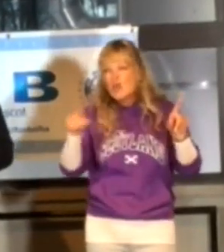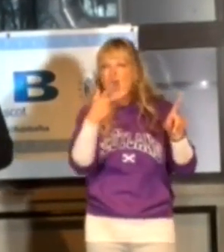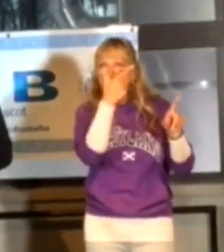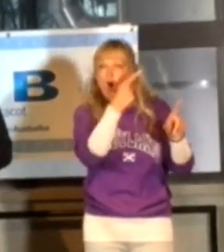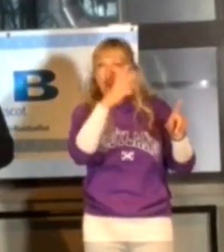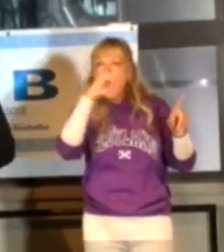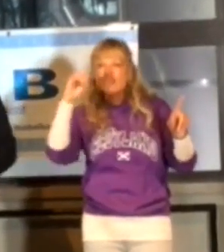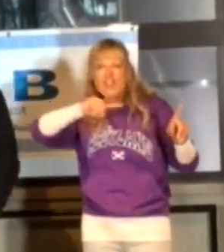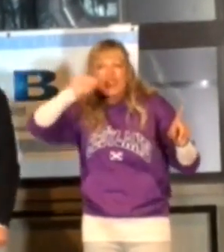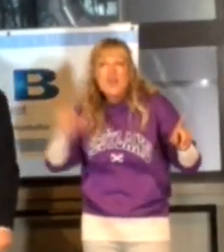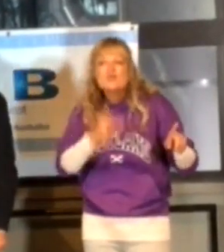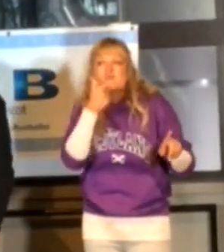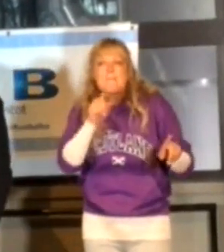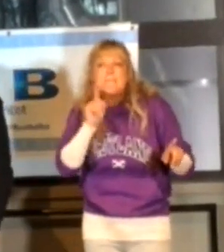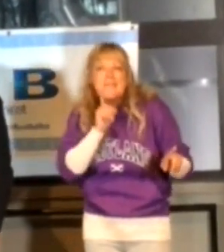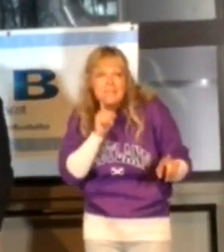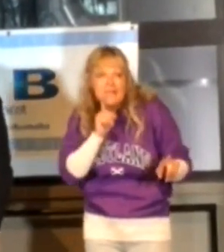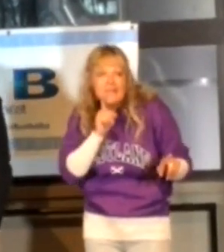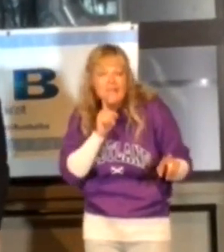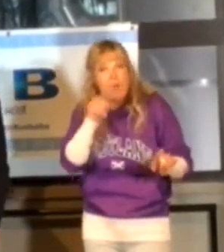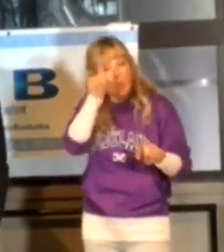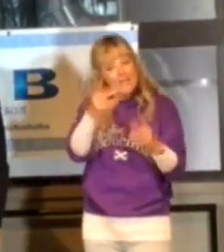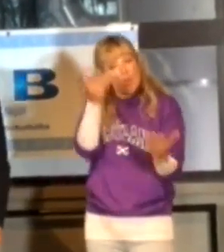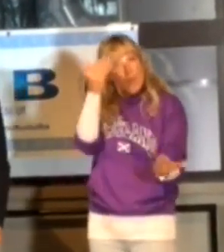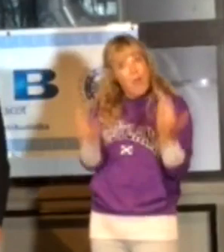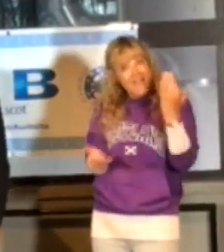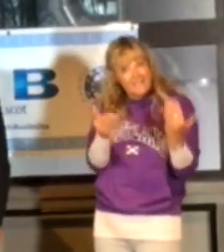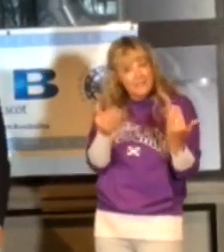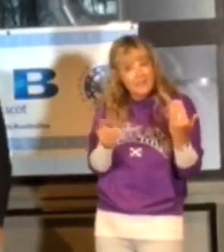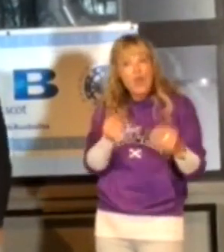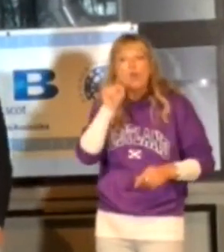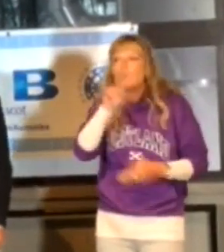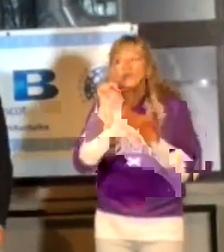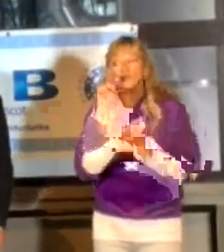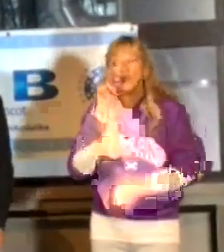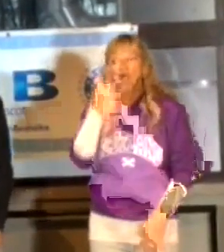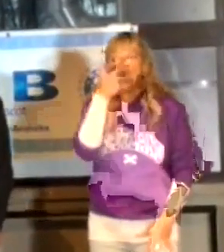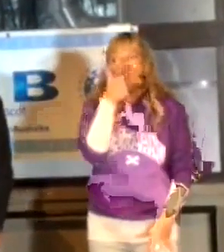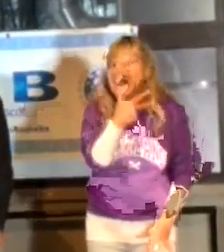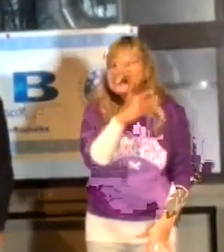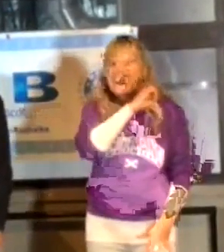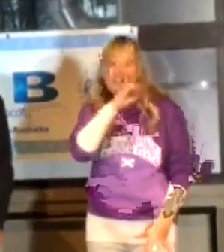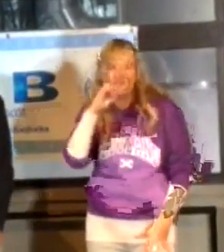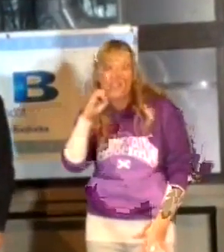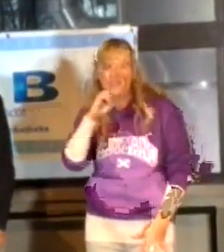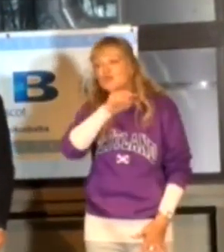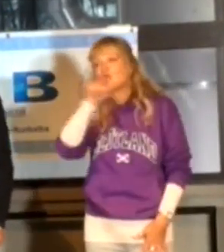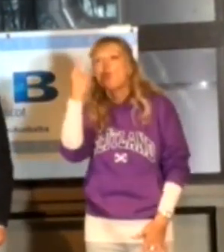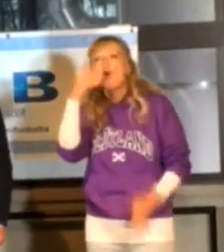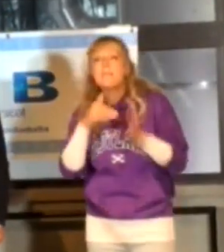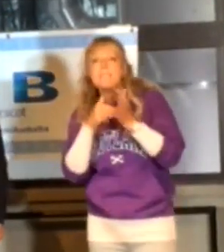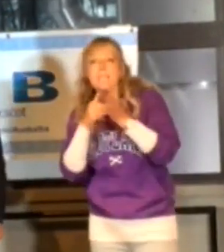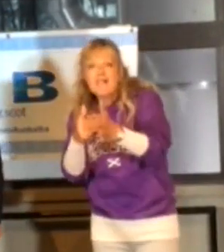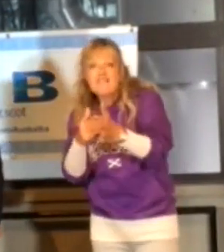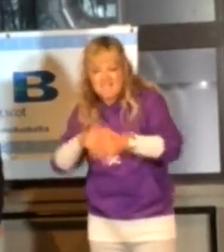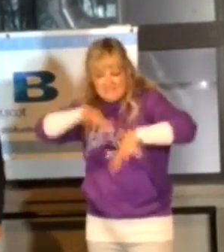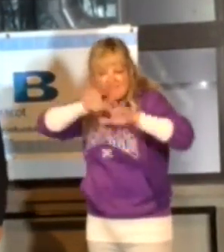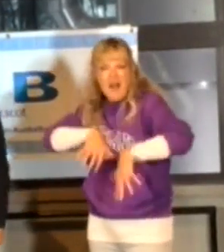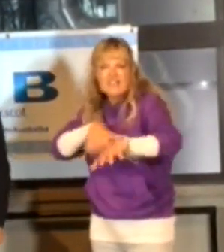100,000 people, which in equivalent terms would be 800 to a million people marching